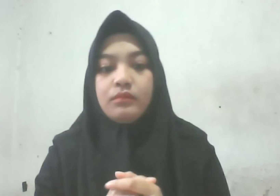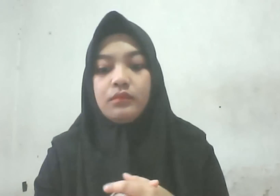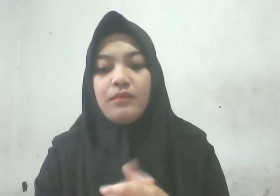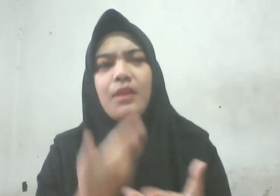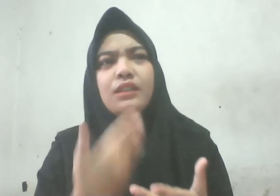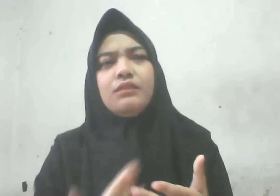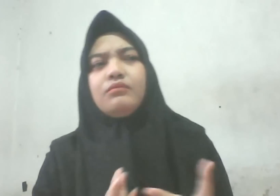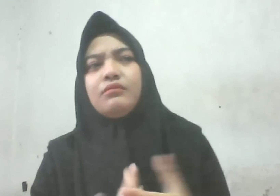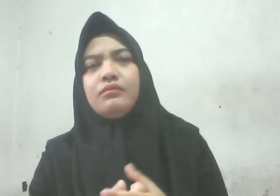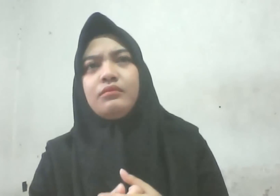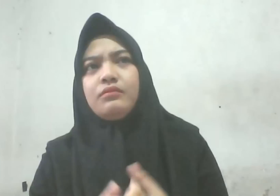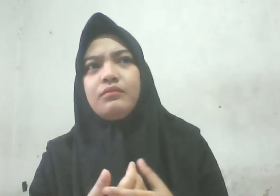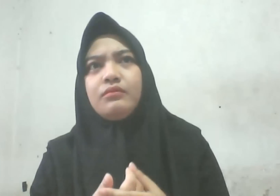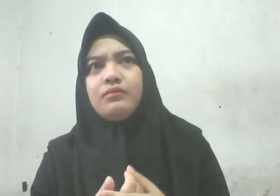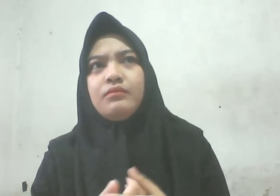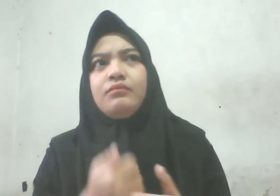the worlds that we live in.